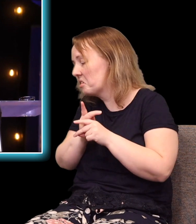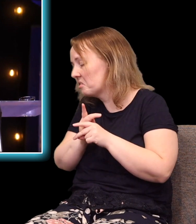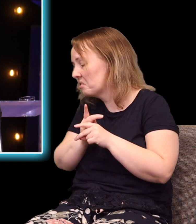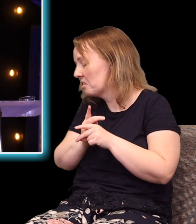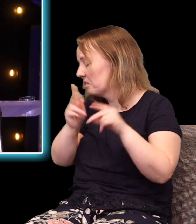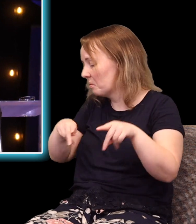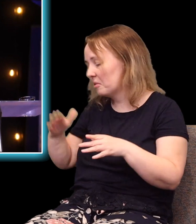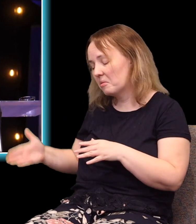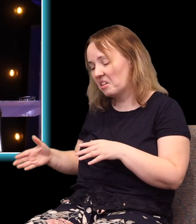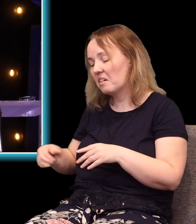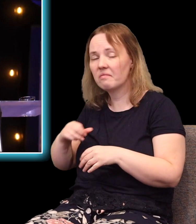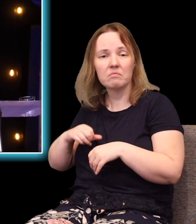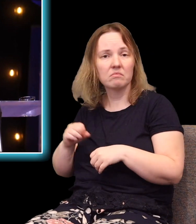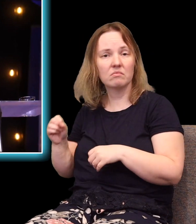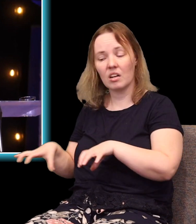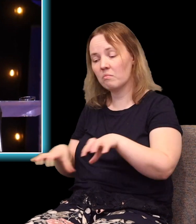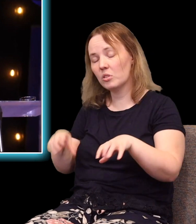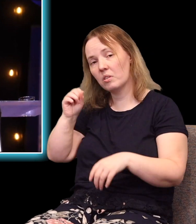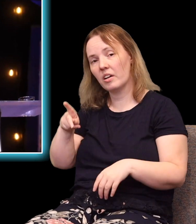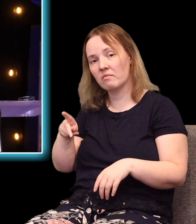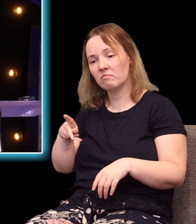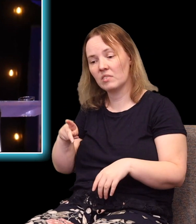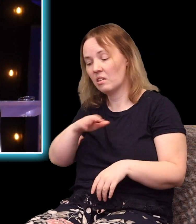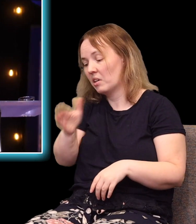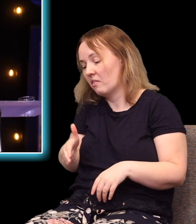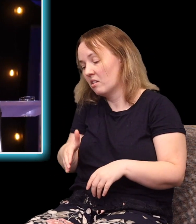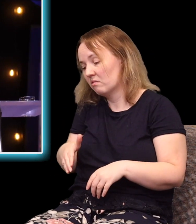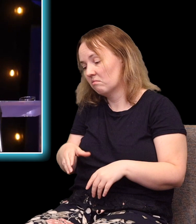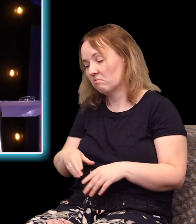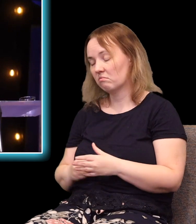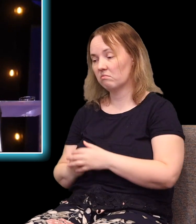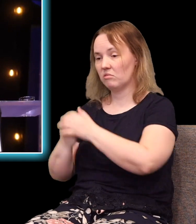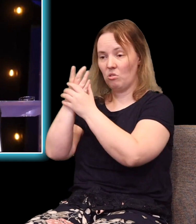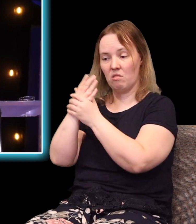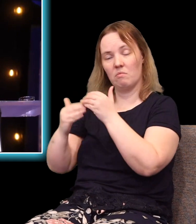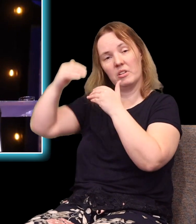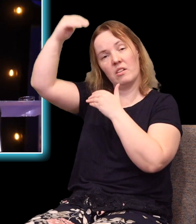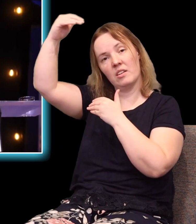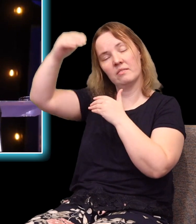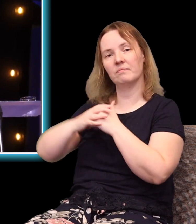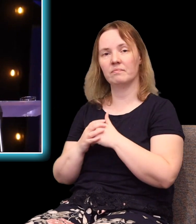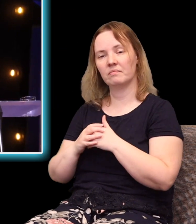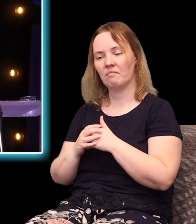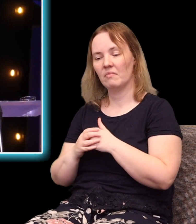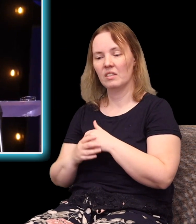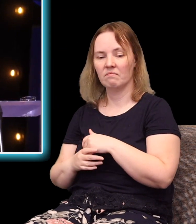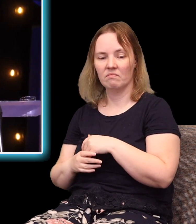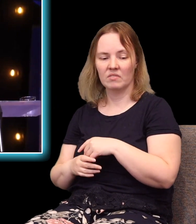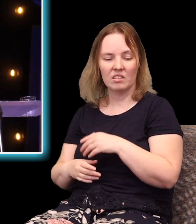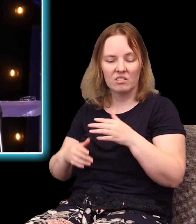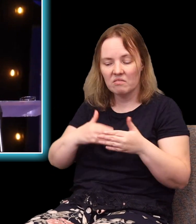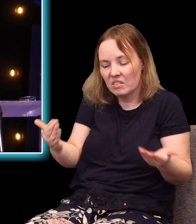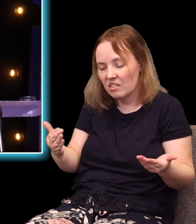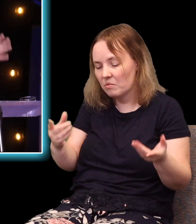beside me at church. I'm doing okay. And what happens? We never grow beyond that. We get used to living a certain way. There's certain things we don't